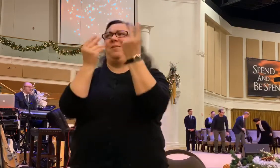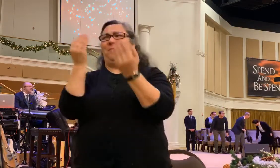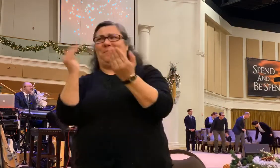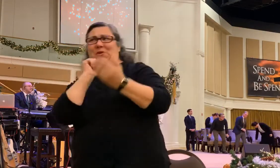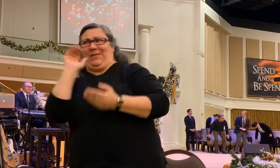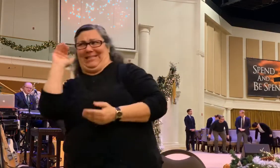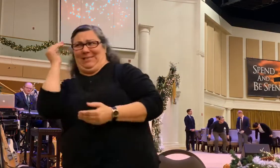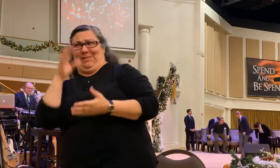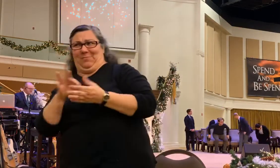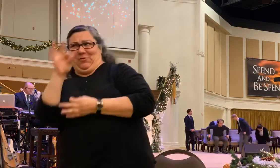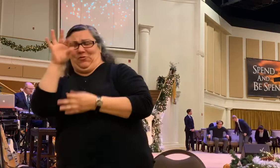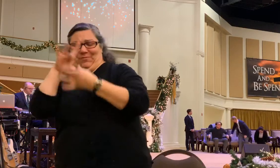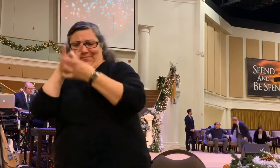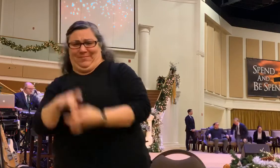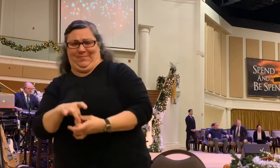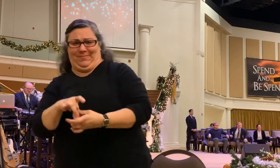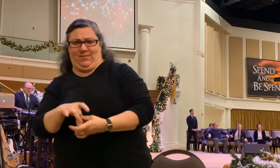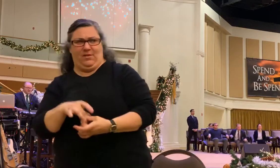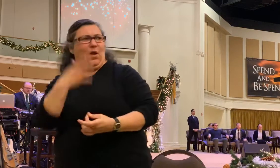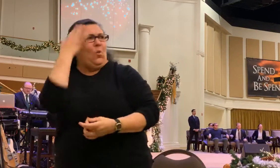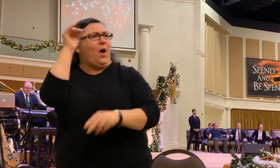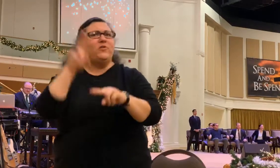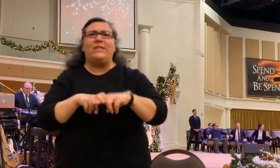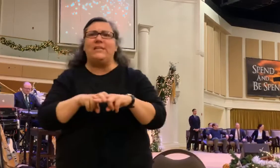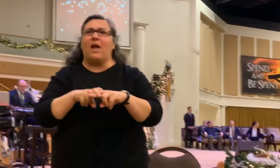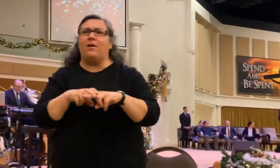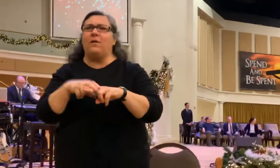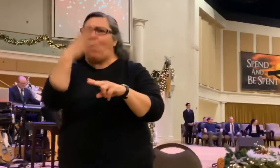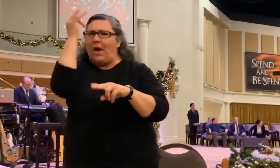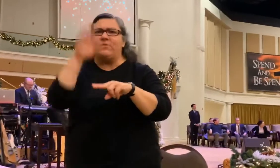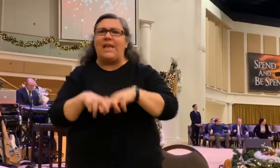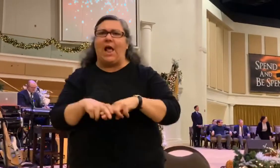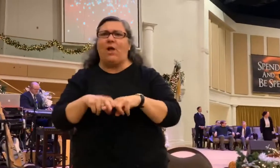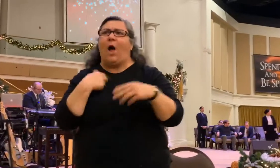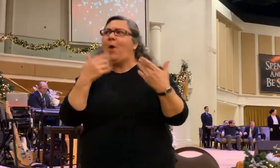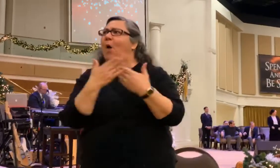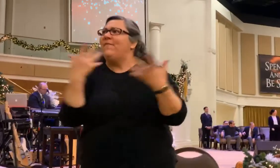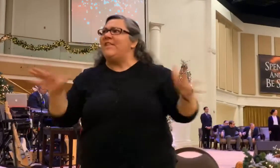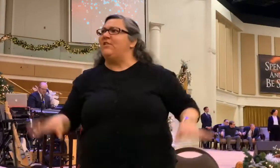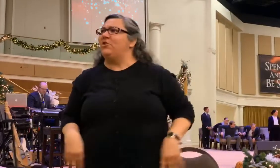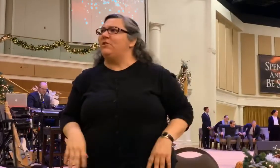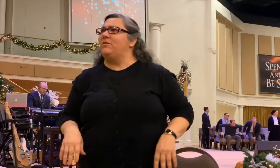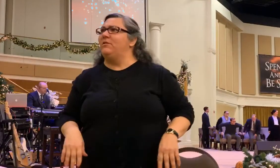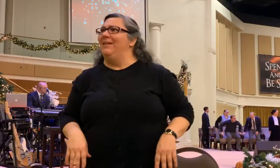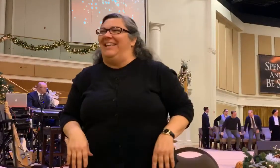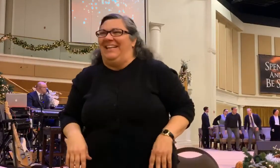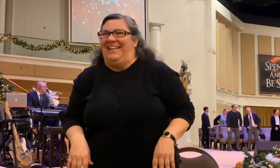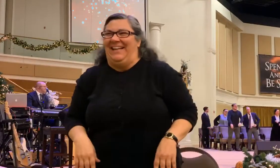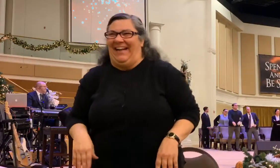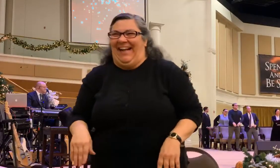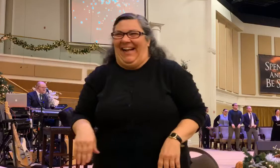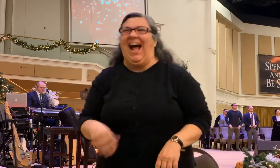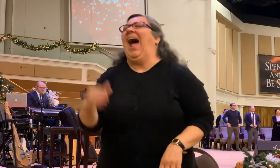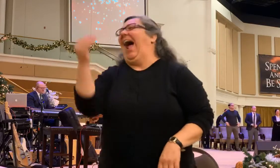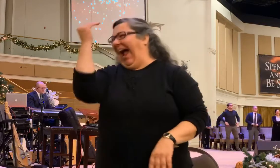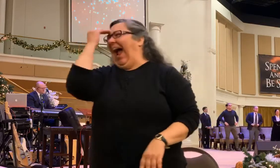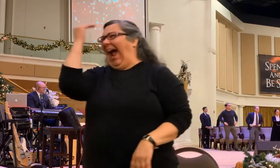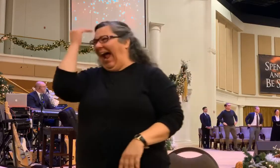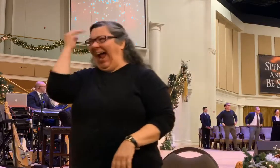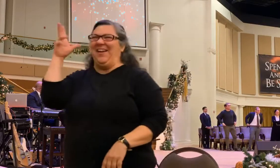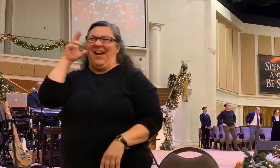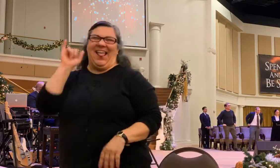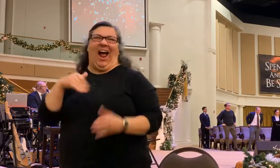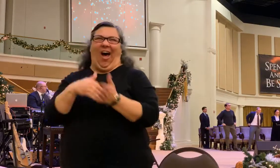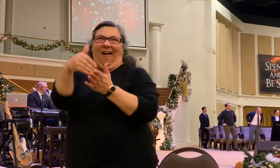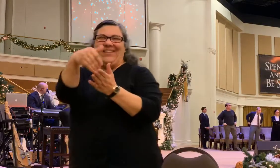spiritual. Why y'all sitting down? Just about done. Y'all don't sit down. I know y'all hear that all the time. I'm